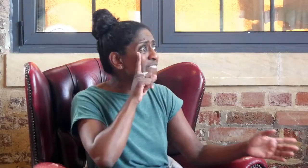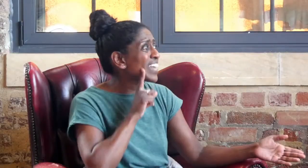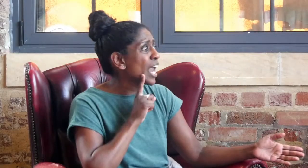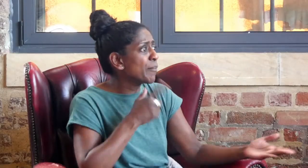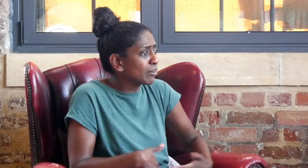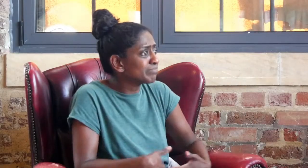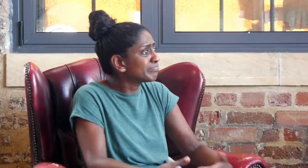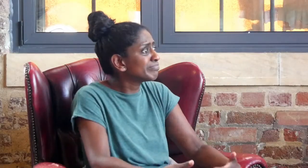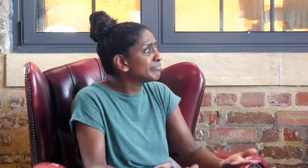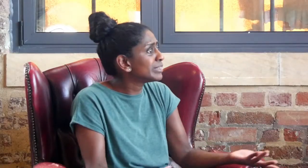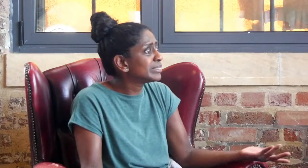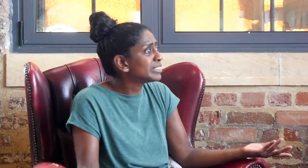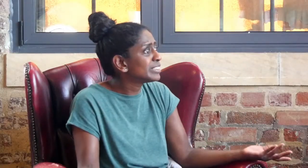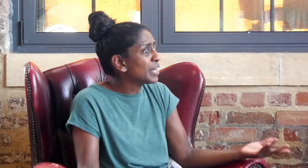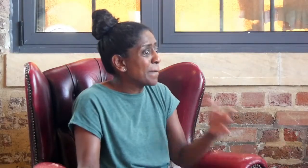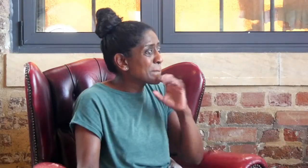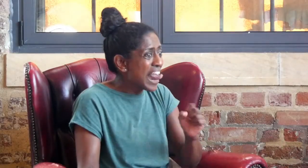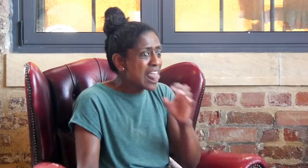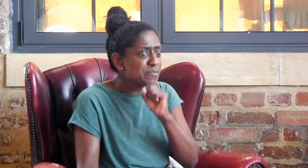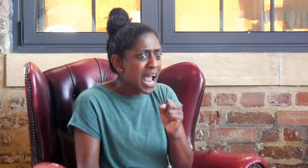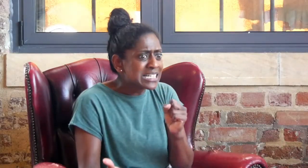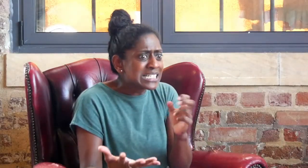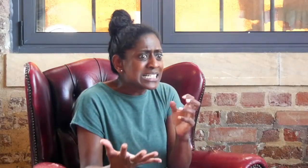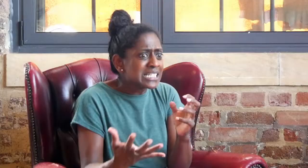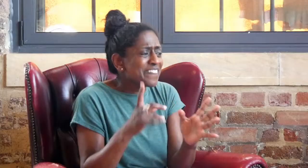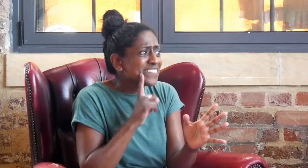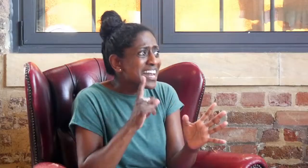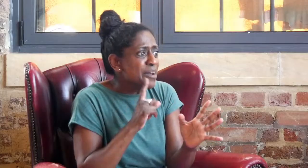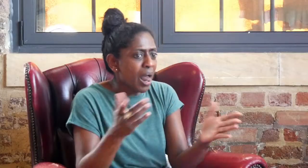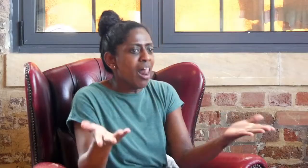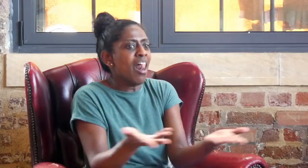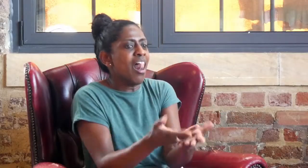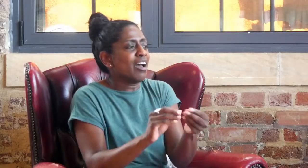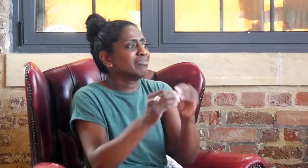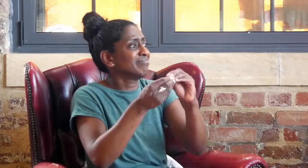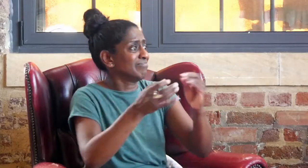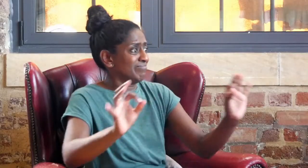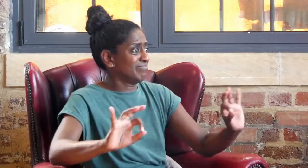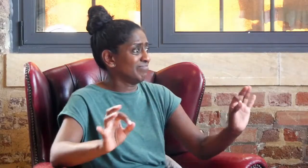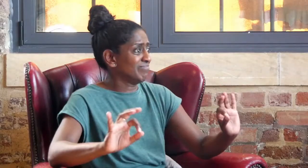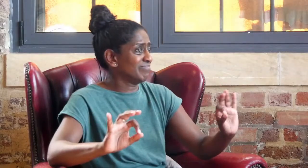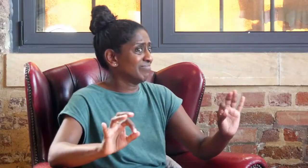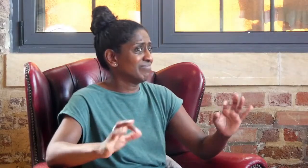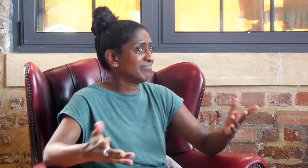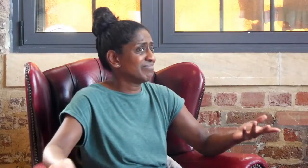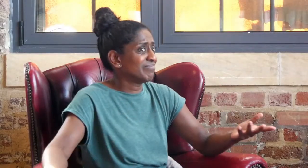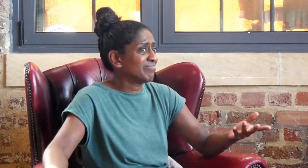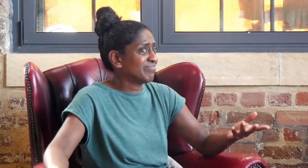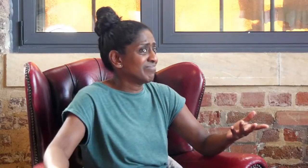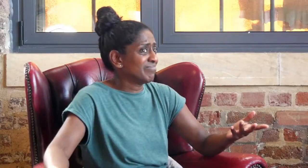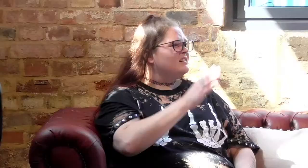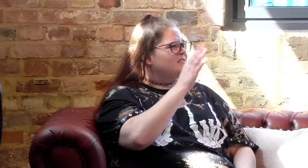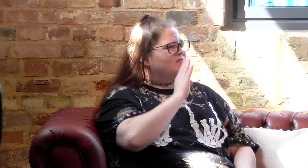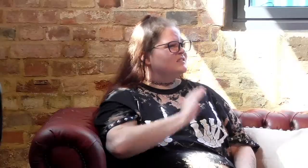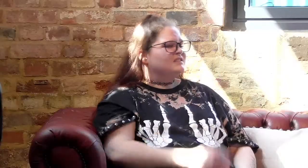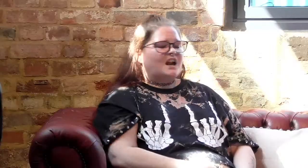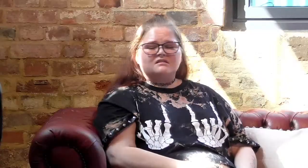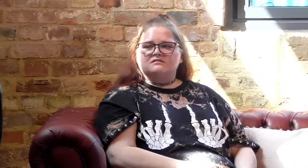gone. And yeah, basically there was a female left, but there's no males to be able to breed